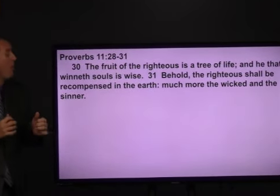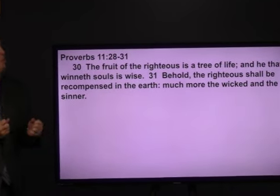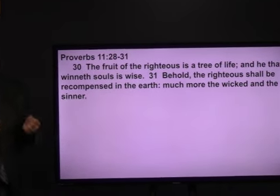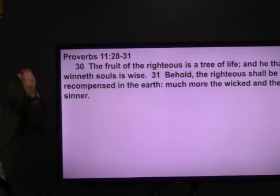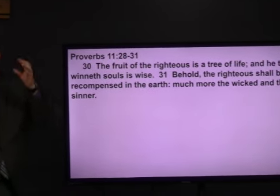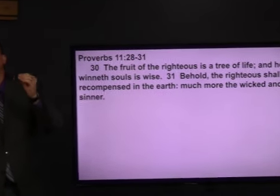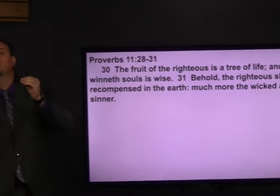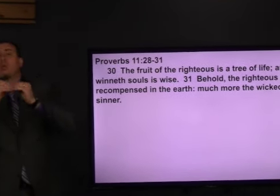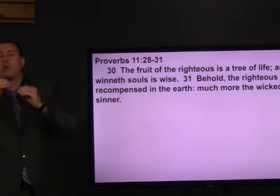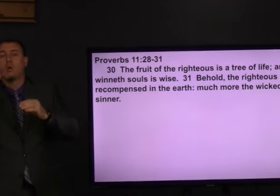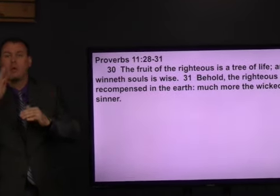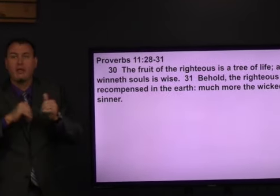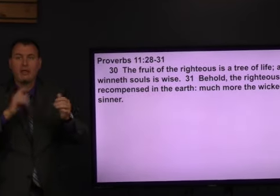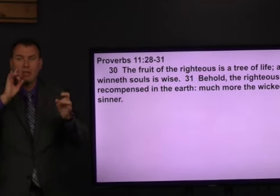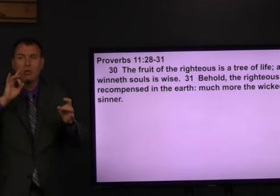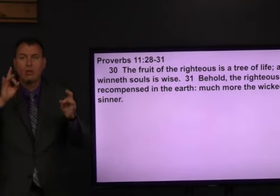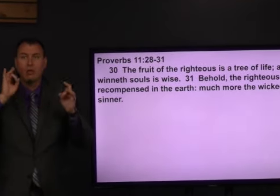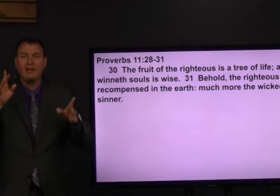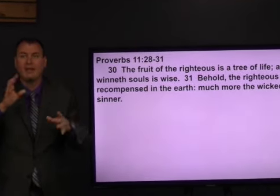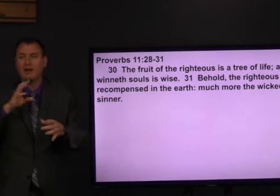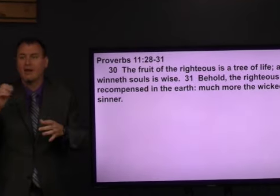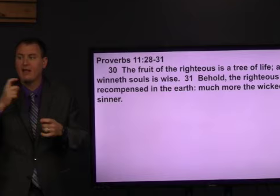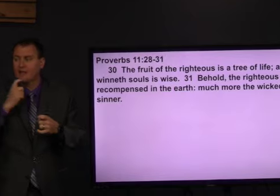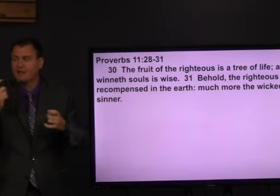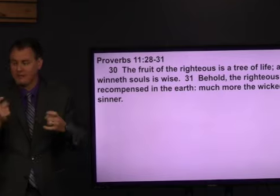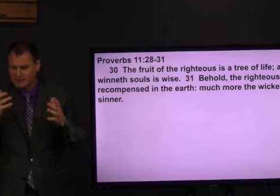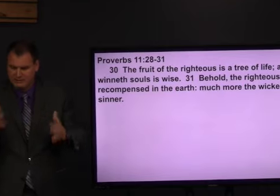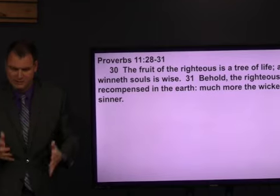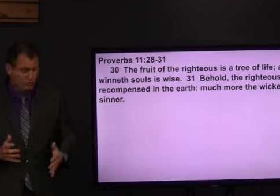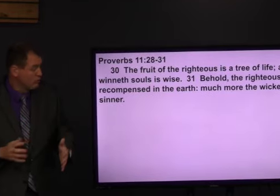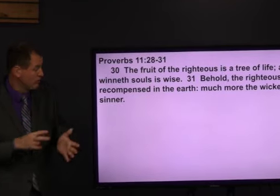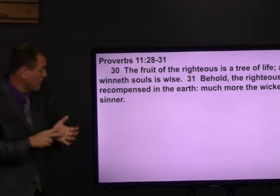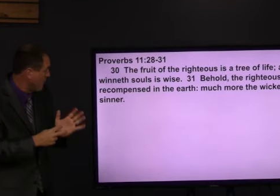Oh, really? Much more the wicked and the sinner.